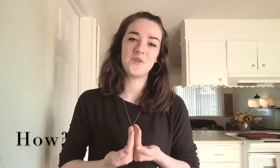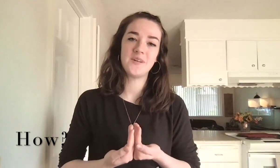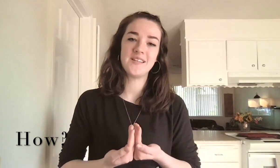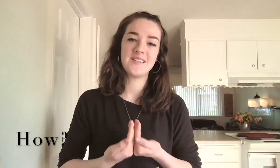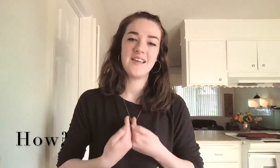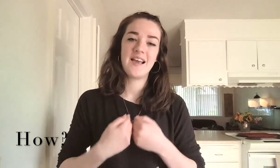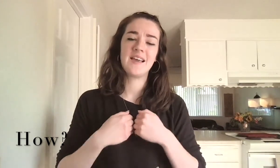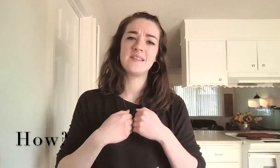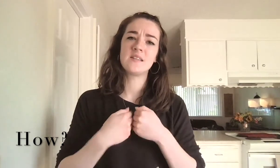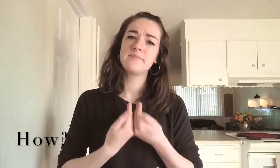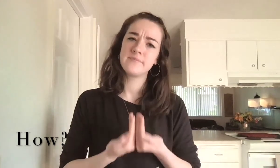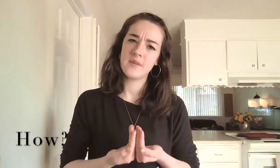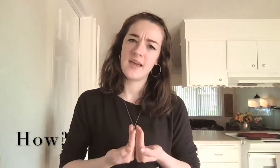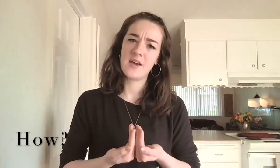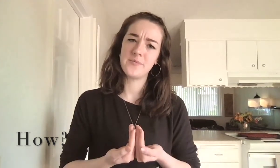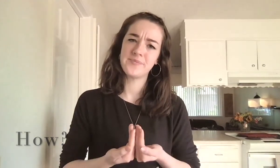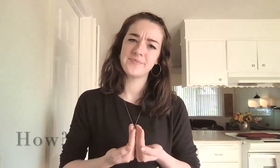forward, and how.